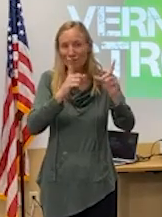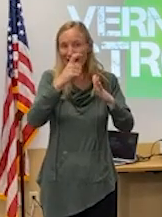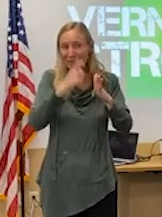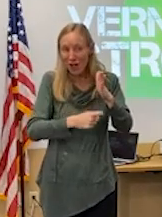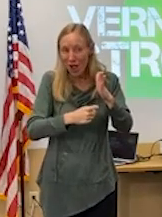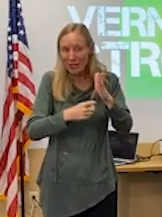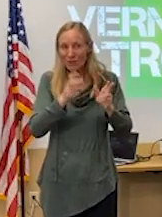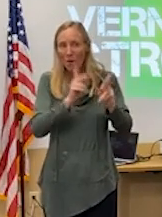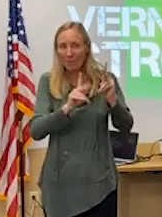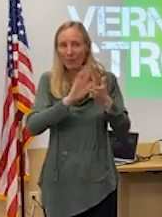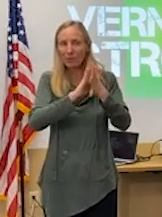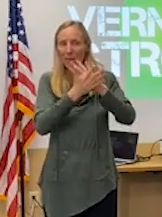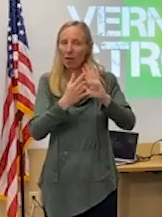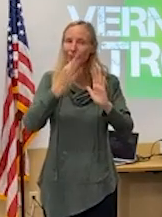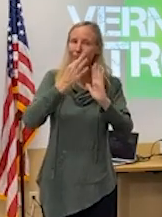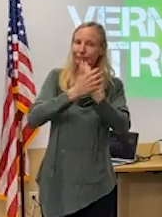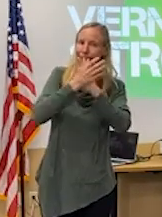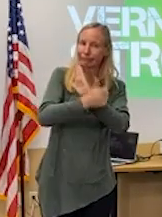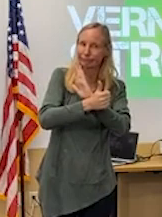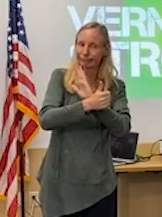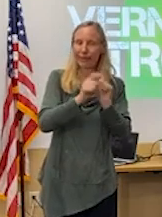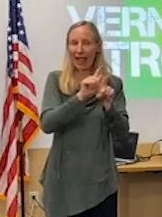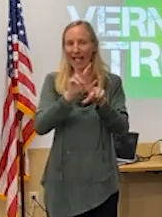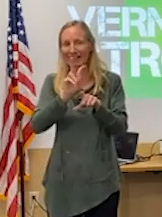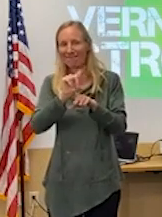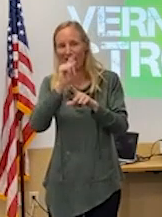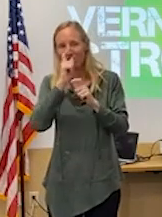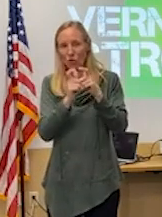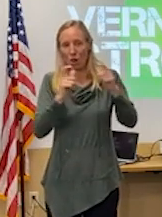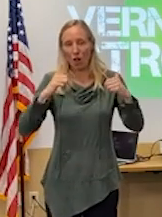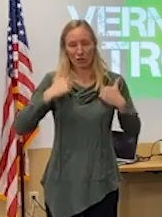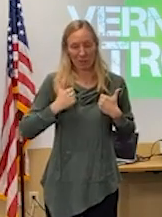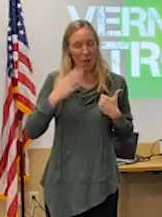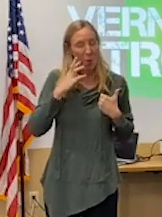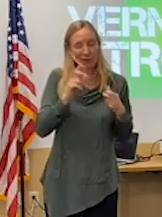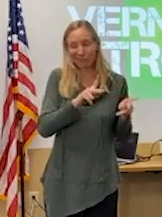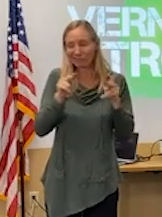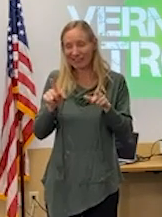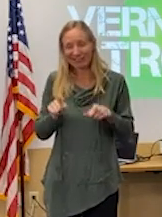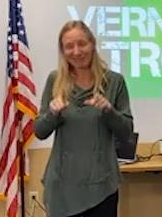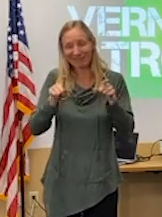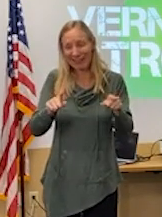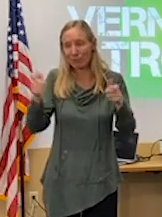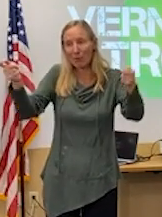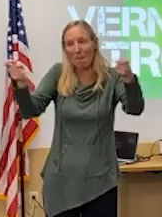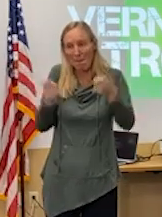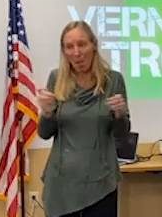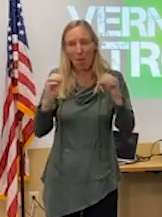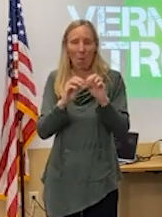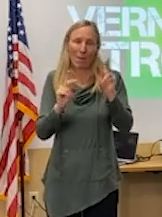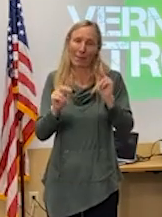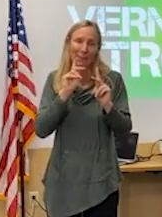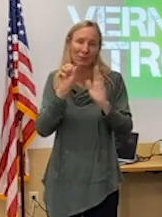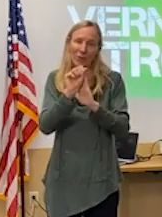costs associated with that, and we'll do whatever we can to try and draw more people into the